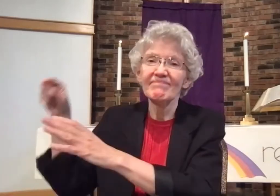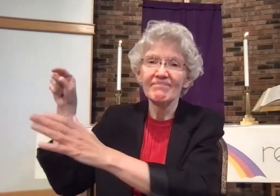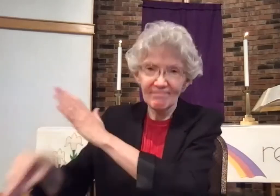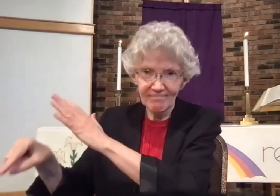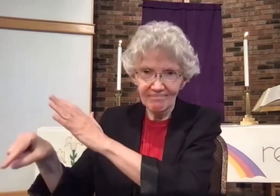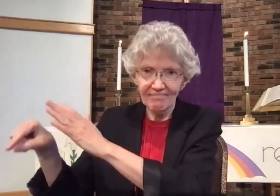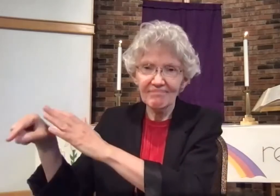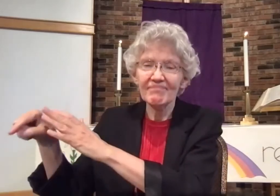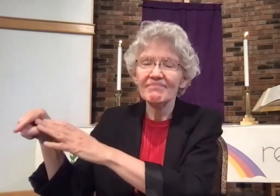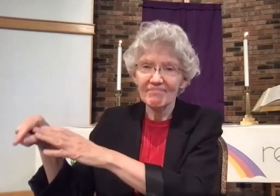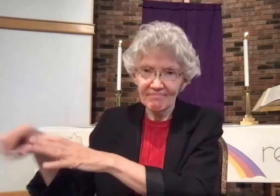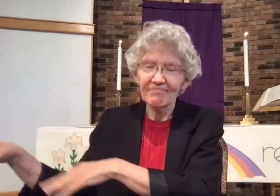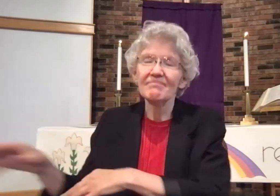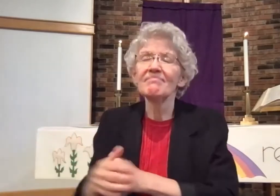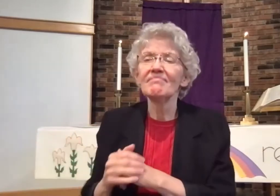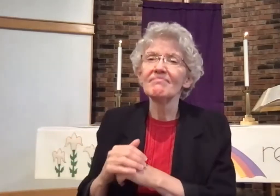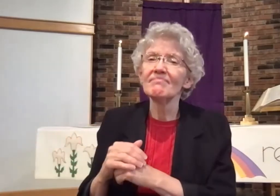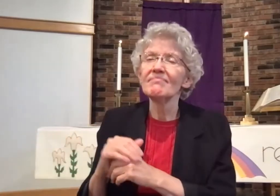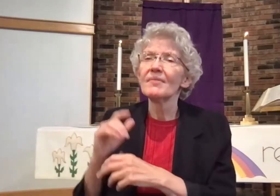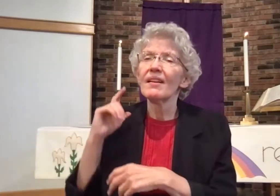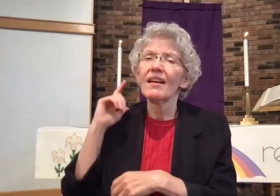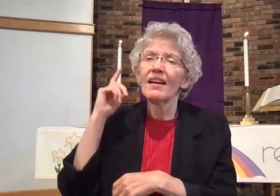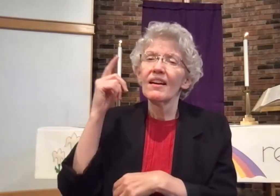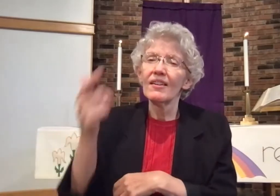Her son was taken and murdered.